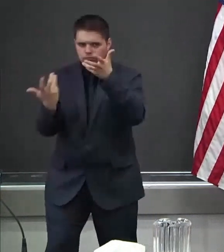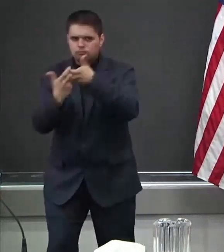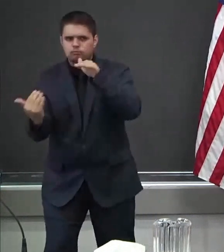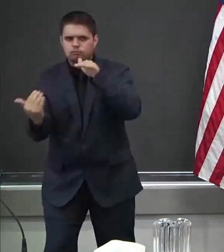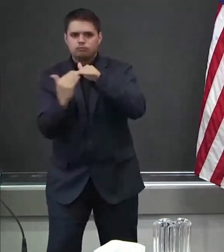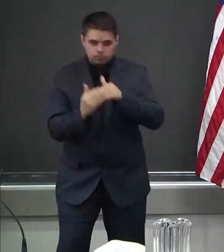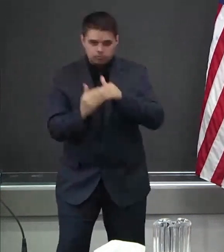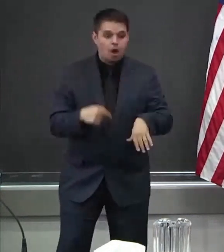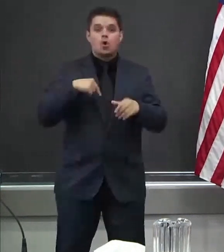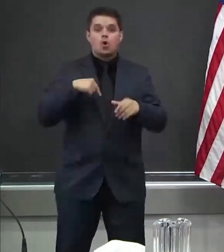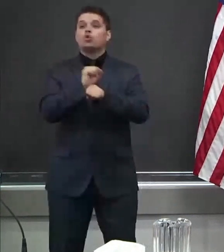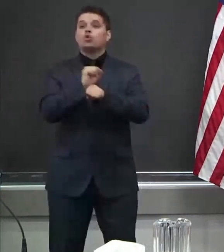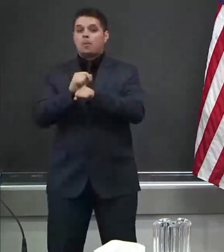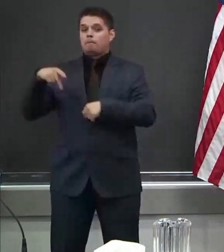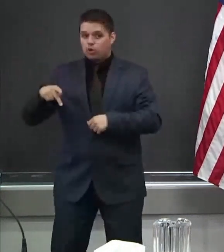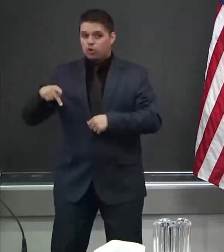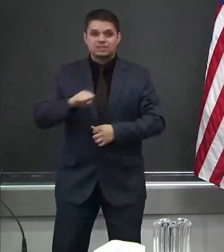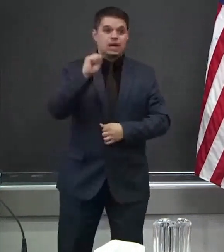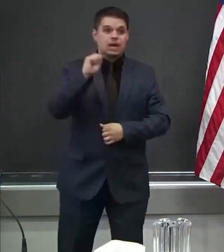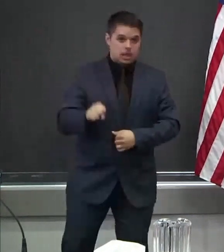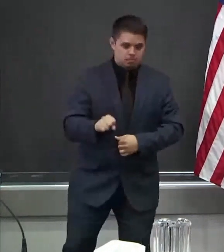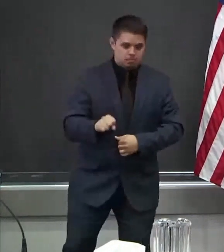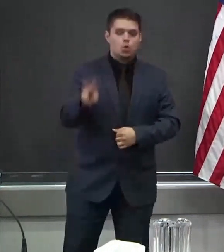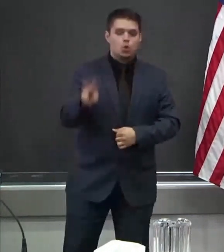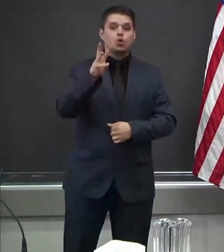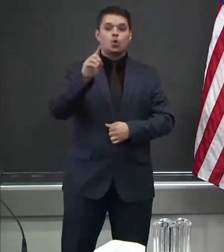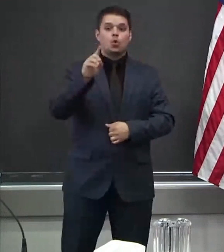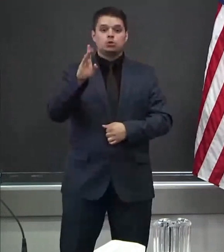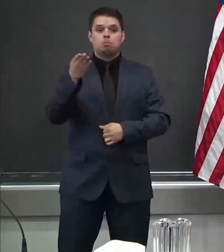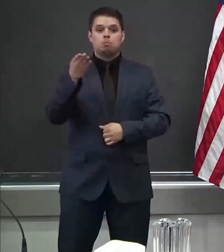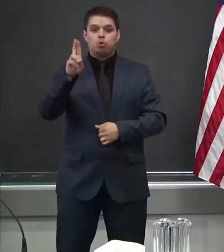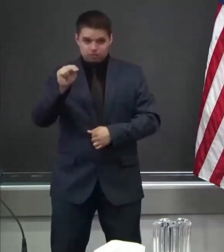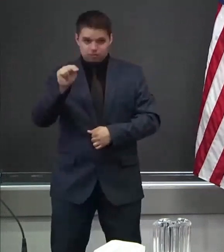contracting directly with trusted